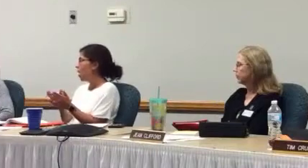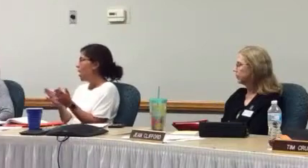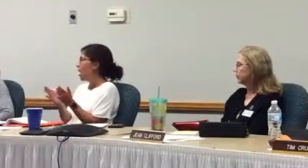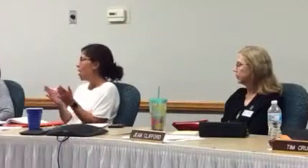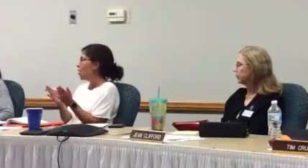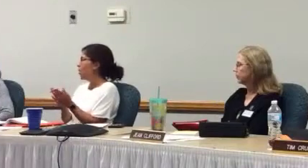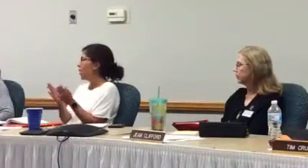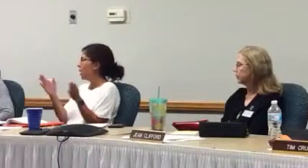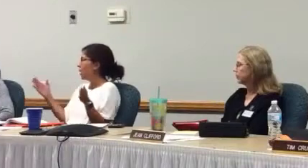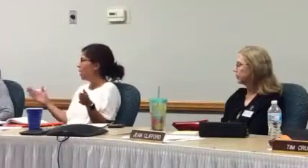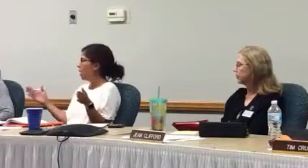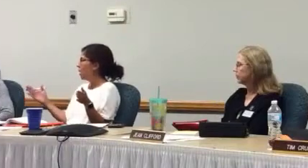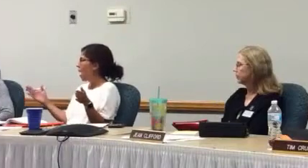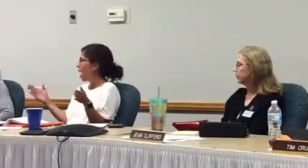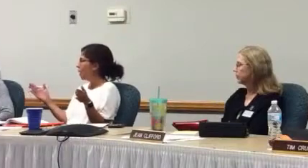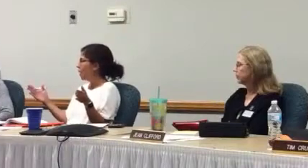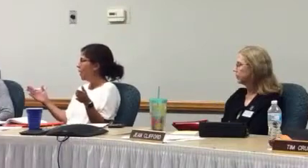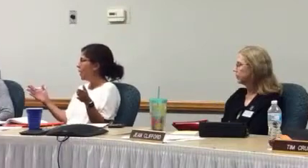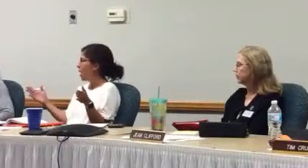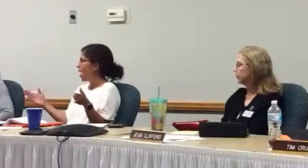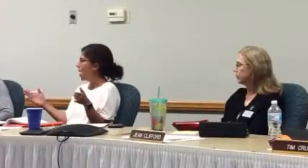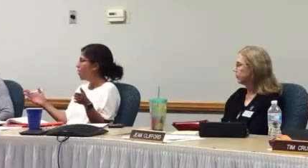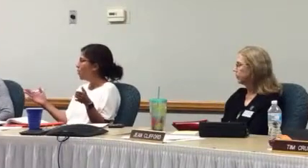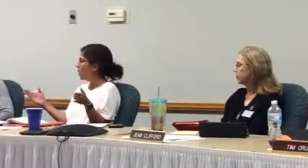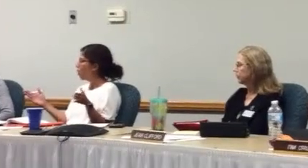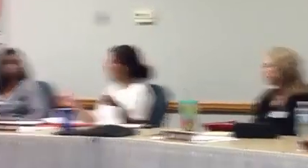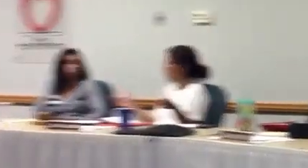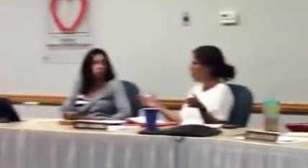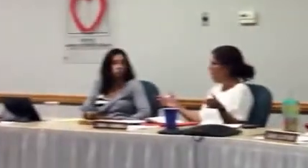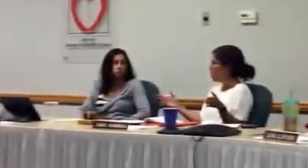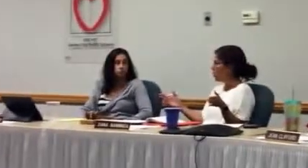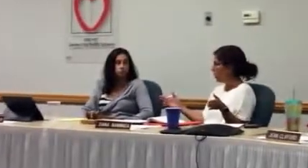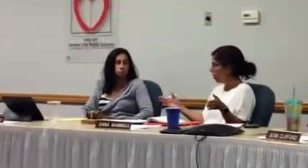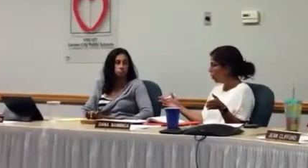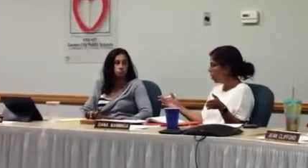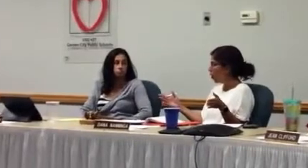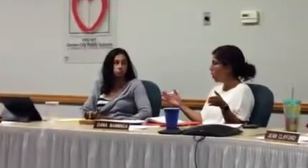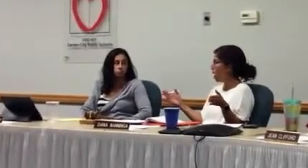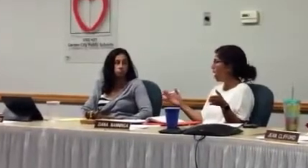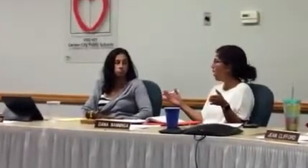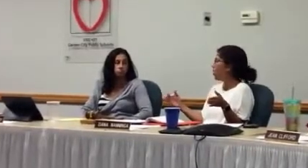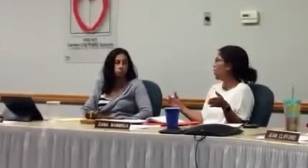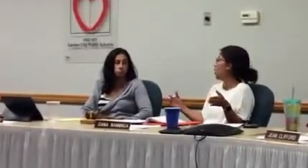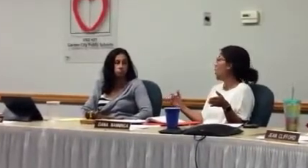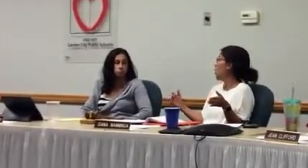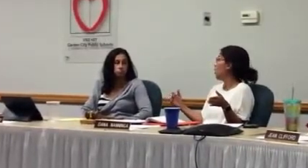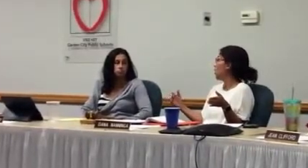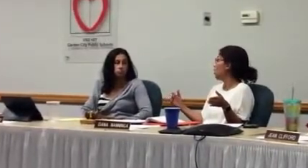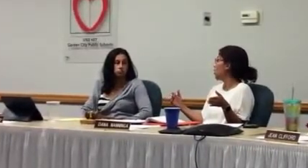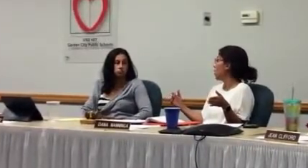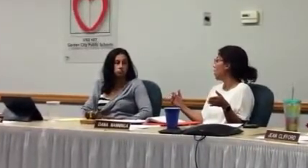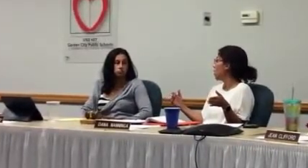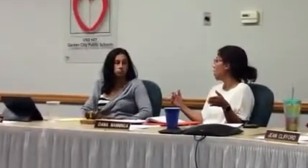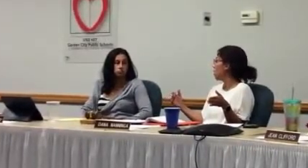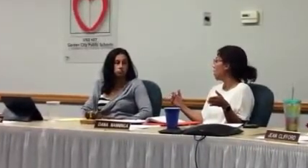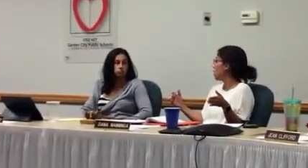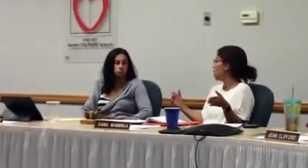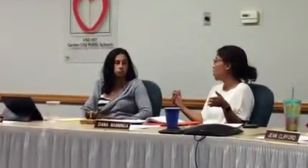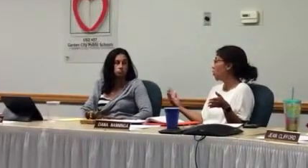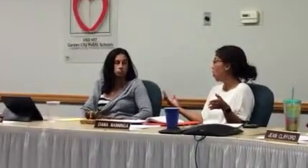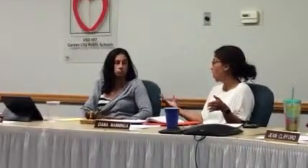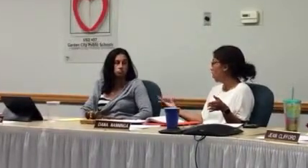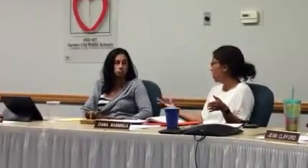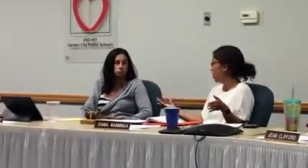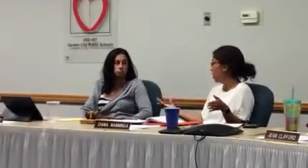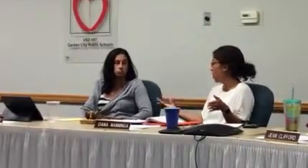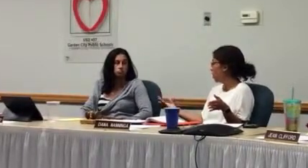together. That's the And are part I we have a problem. asking that we change that procedure, or that, I don't even know if it's just,